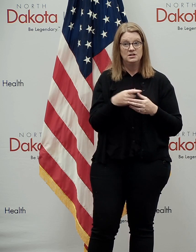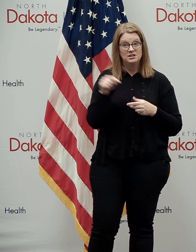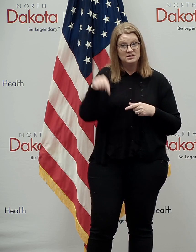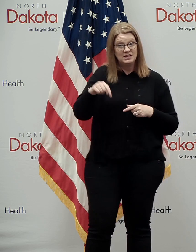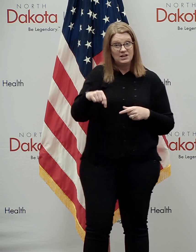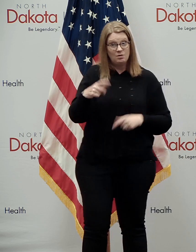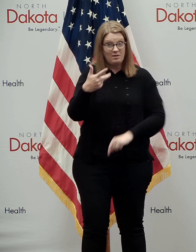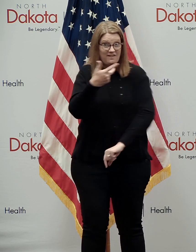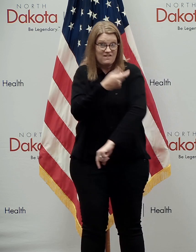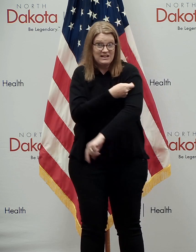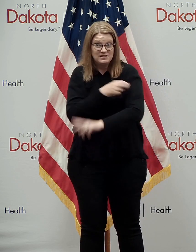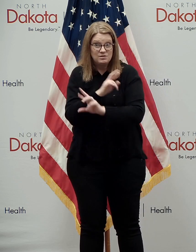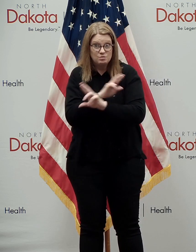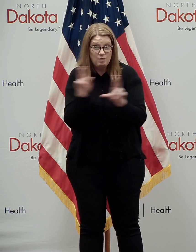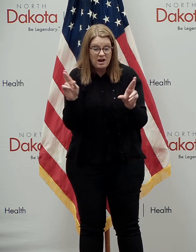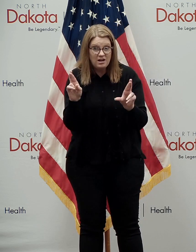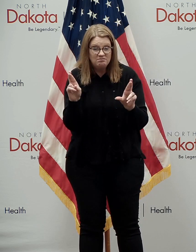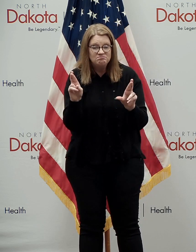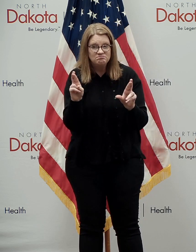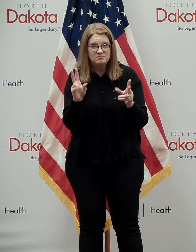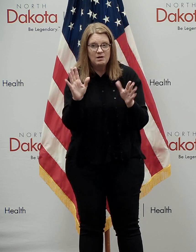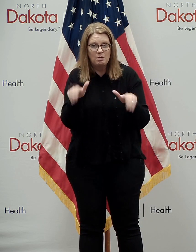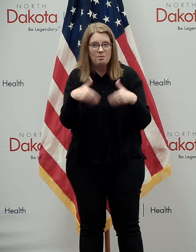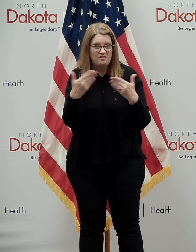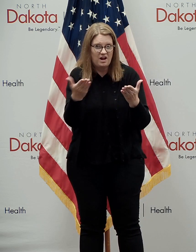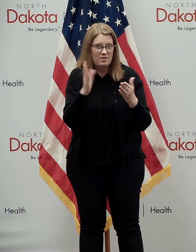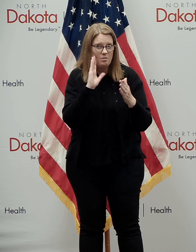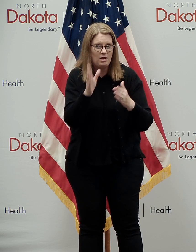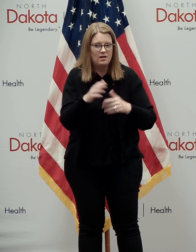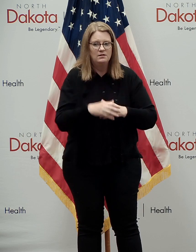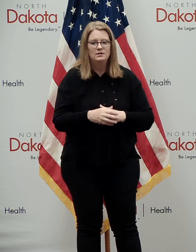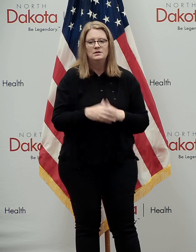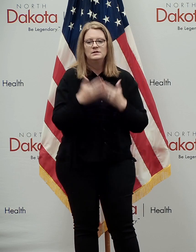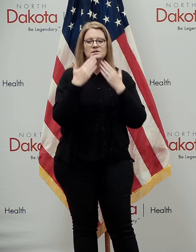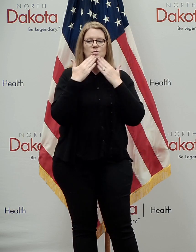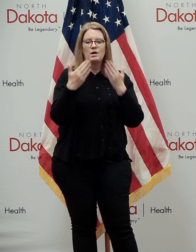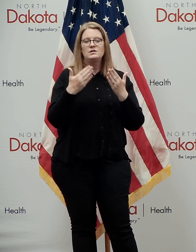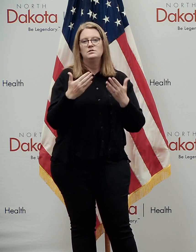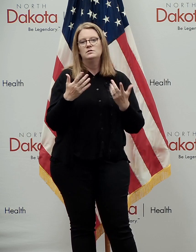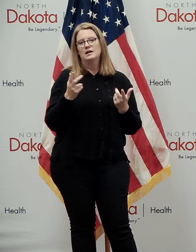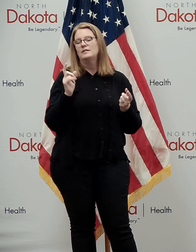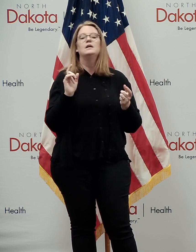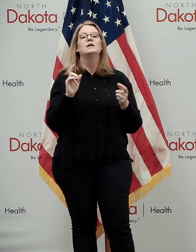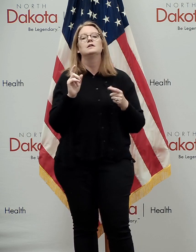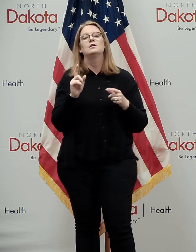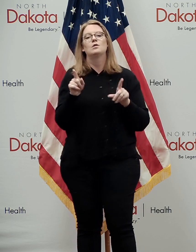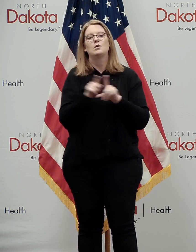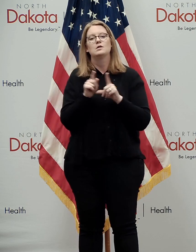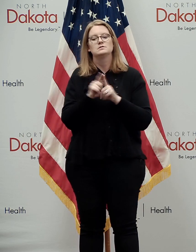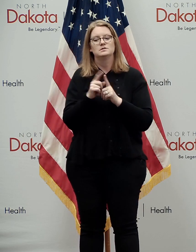for distribution. We'll close out with some gratitude and then we'll move to Q&A.